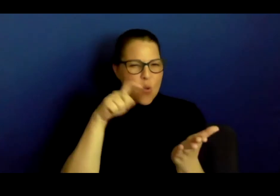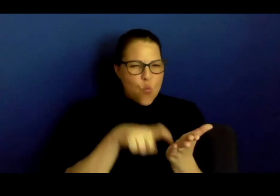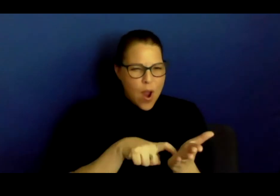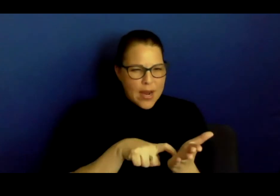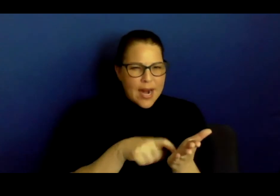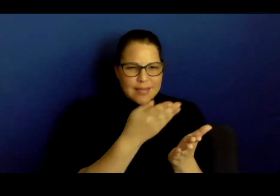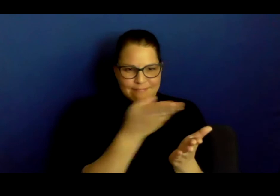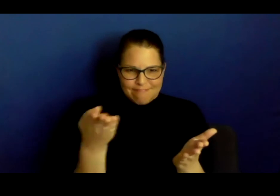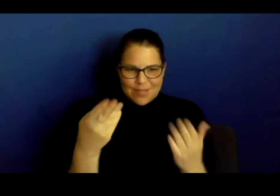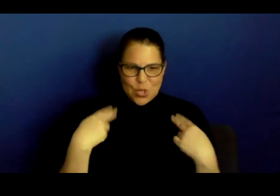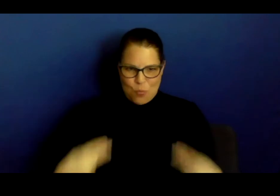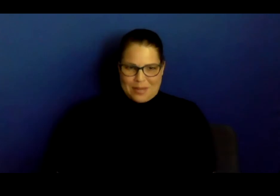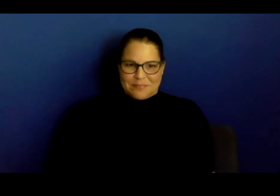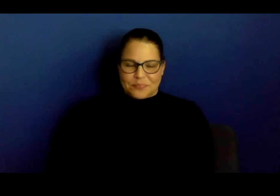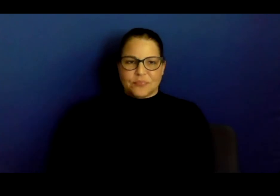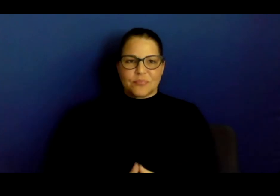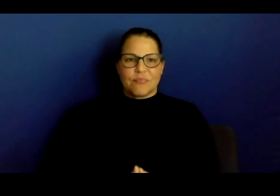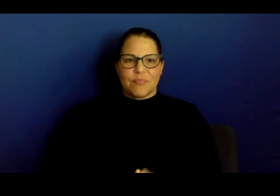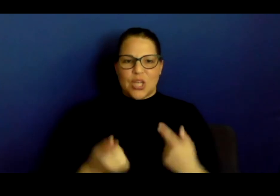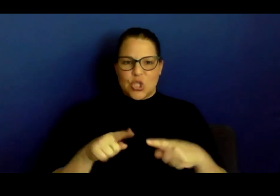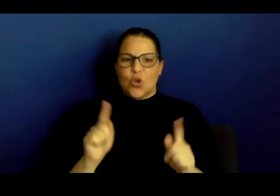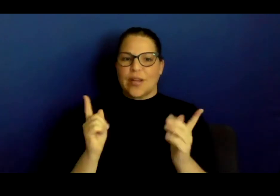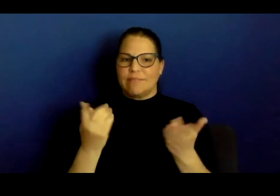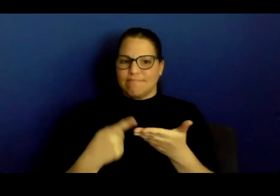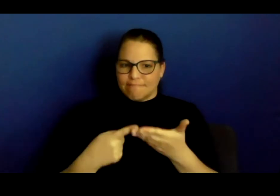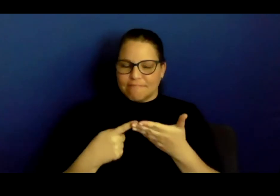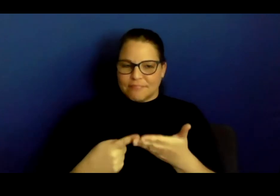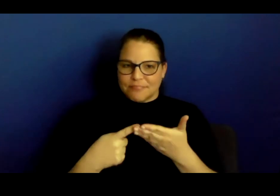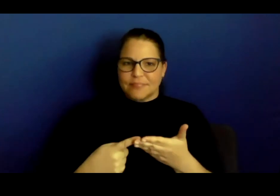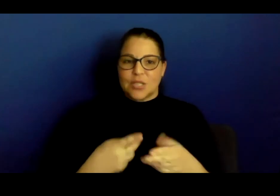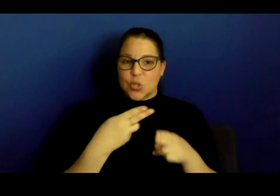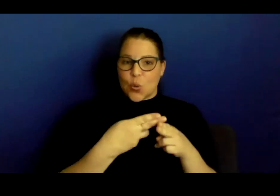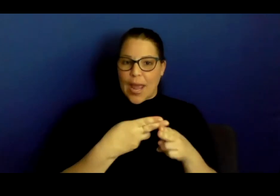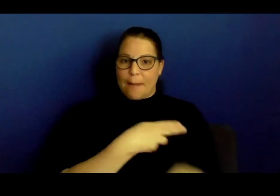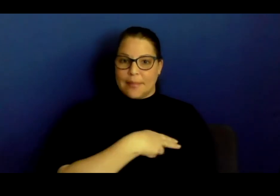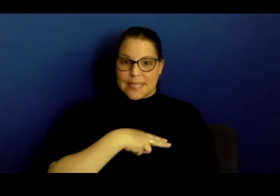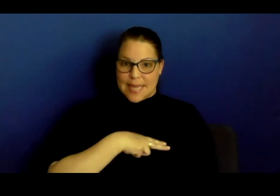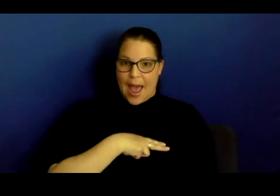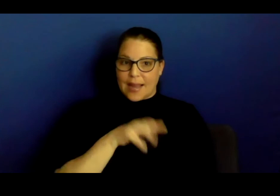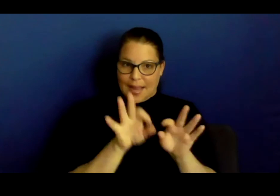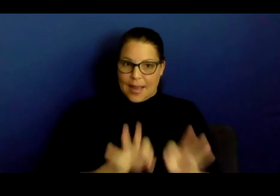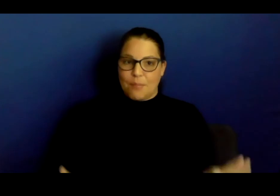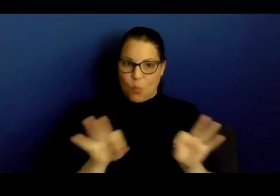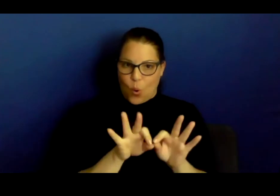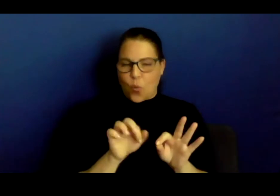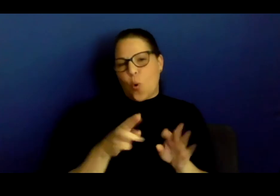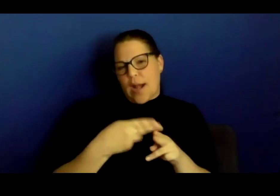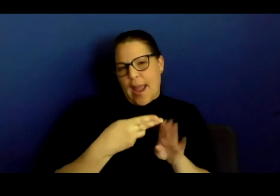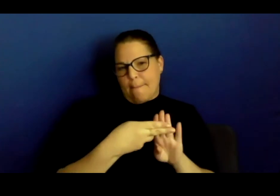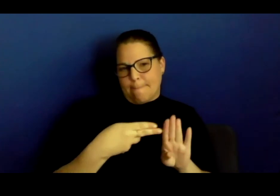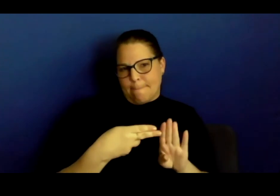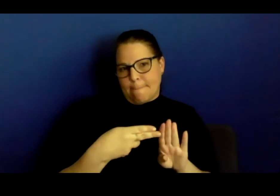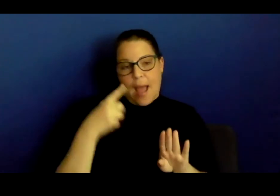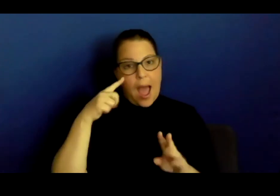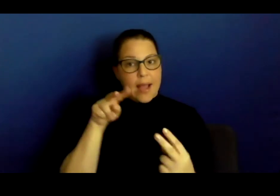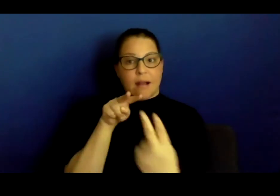a human throughout the conversation. So name tags is key, or the names are key. Eye contact